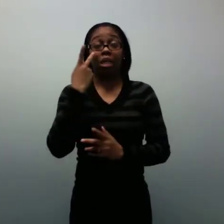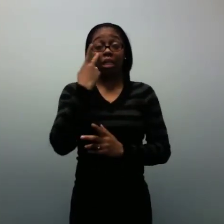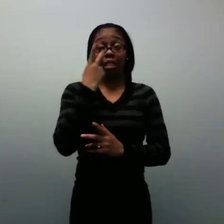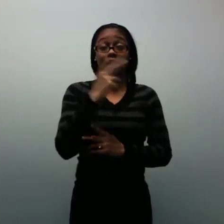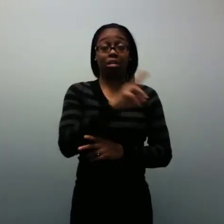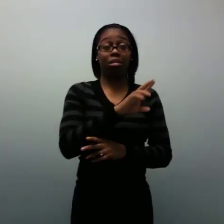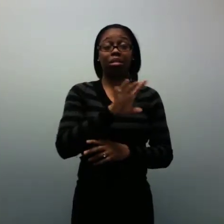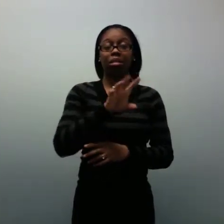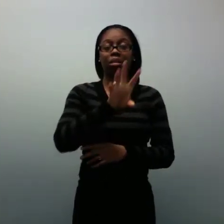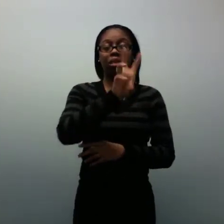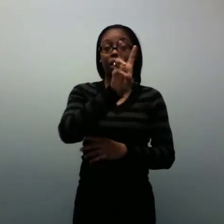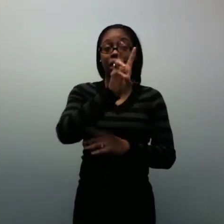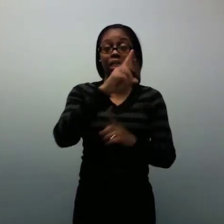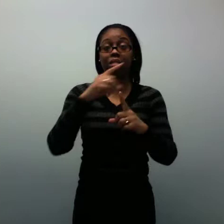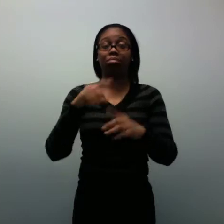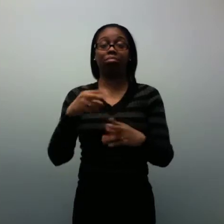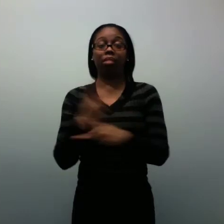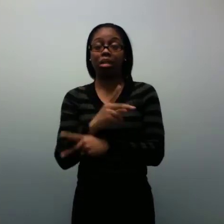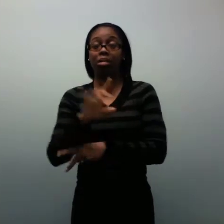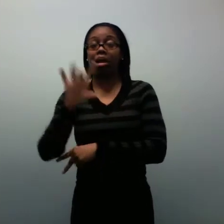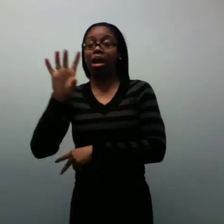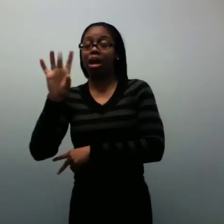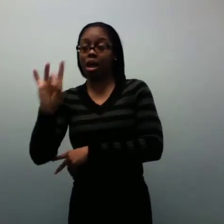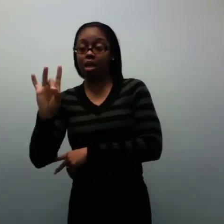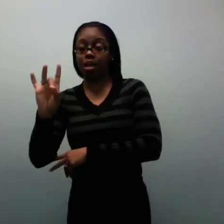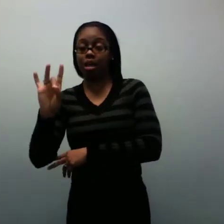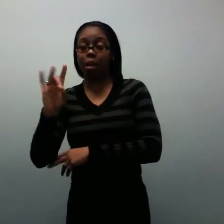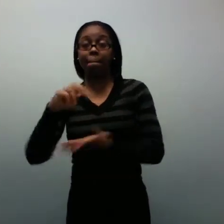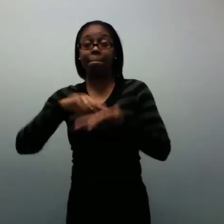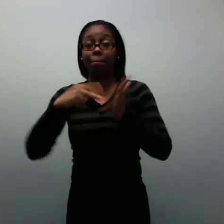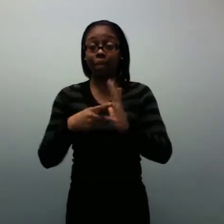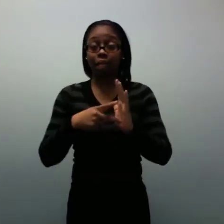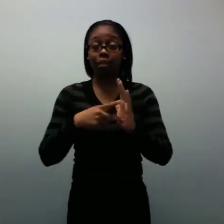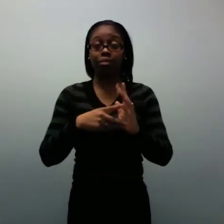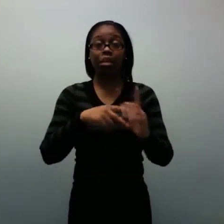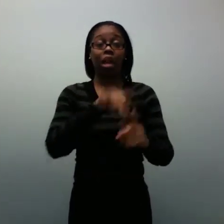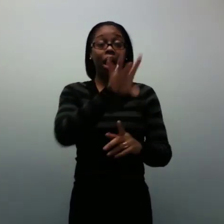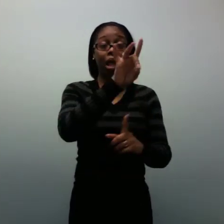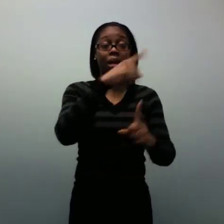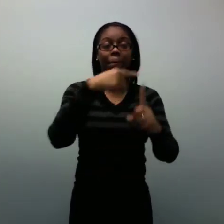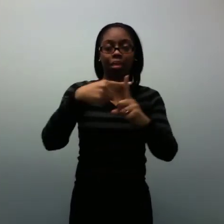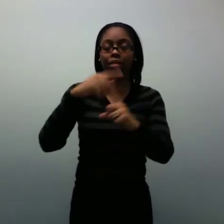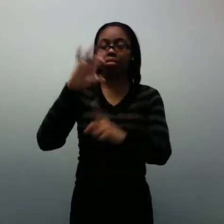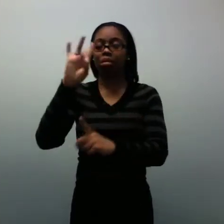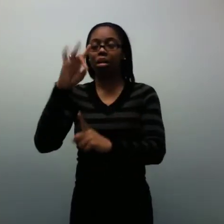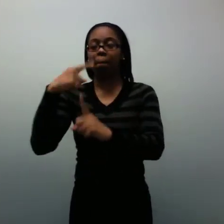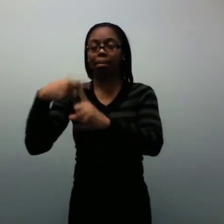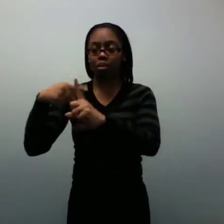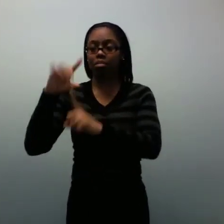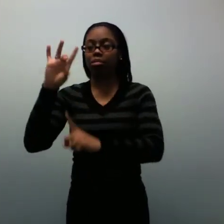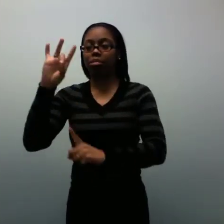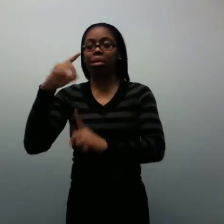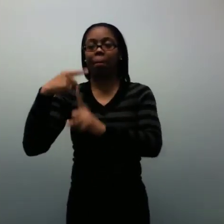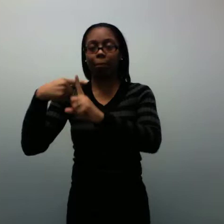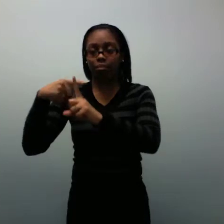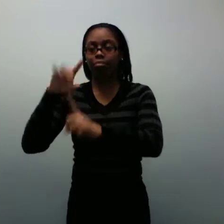8 means 8 plus 8 plus 8 plus 8 plus 8 plus 8.